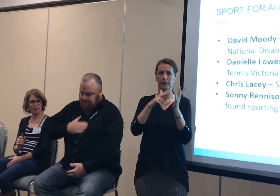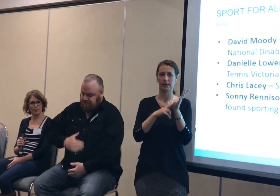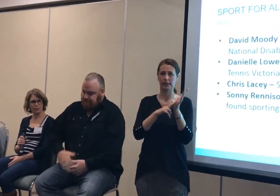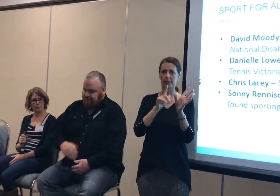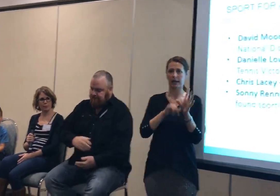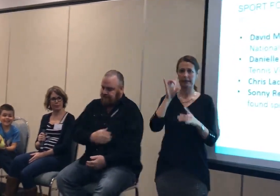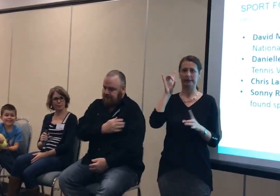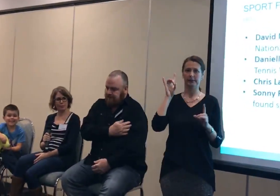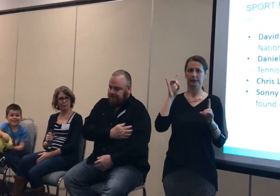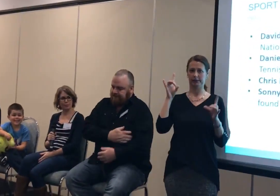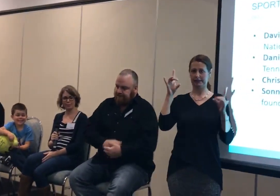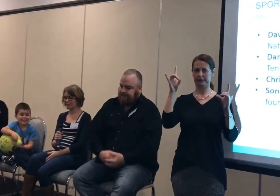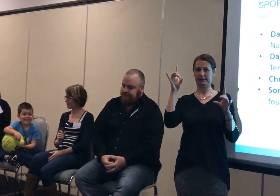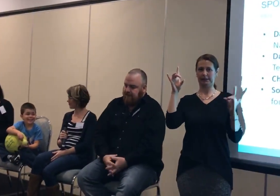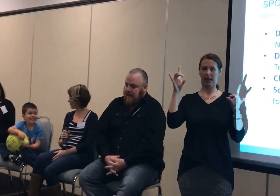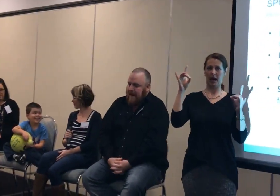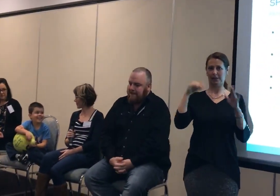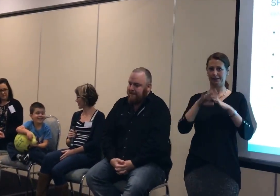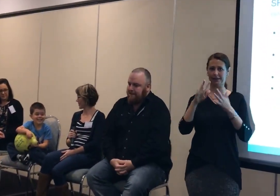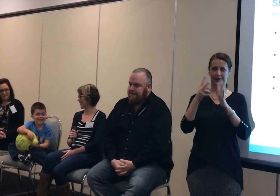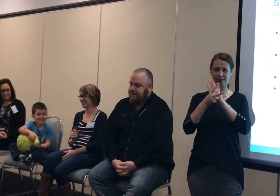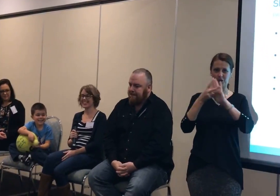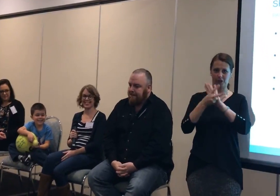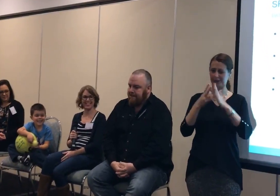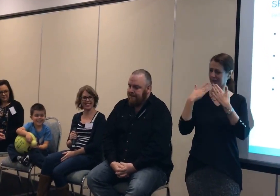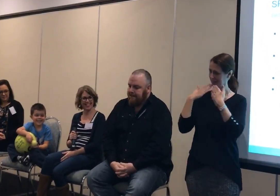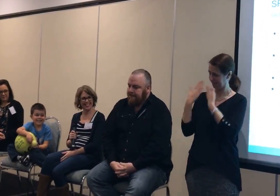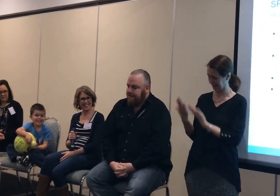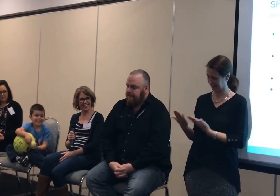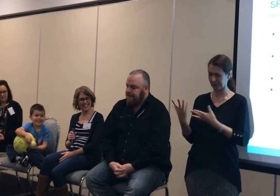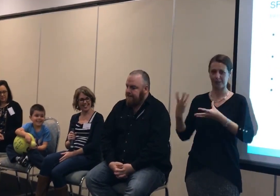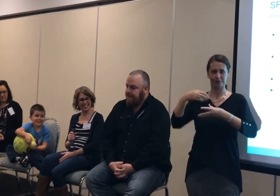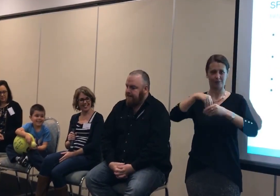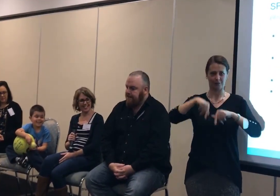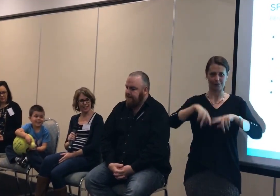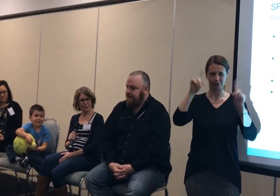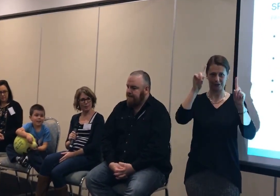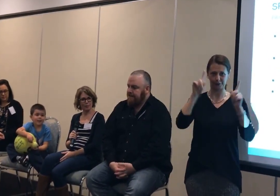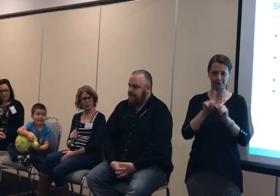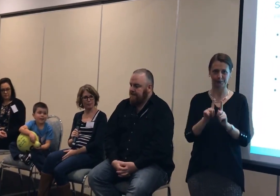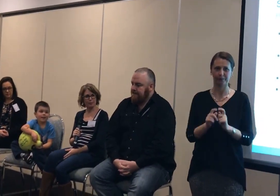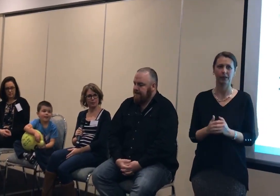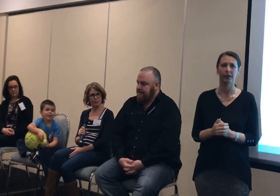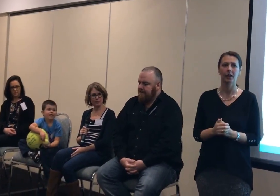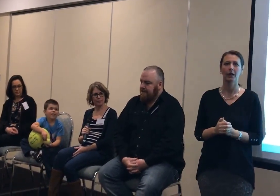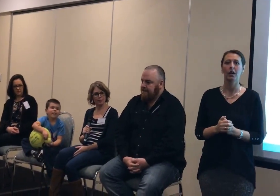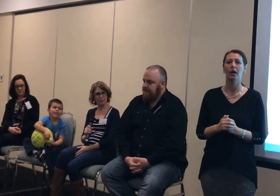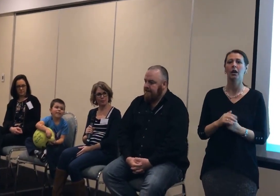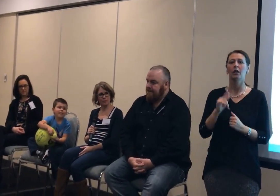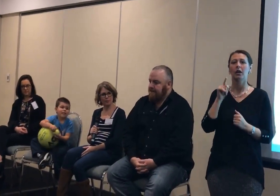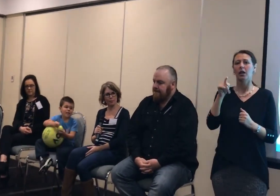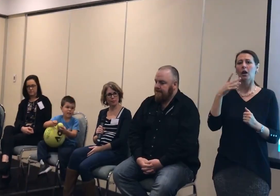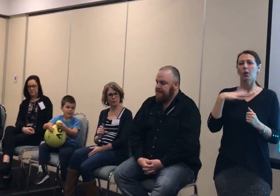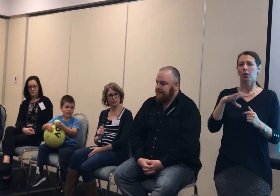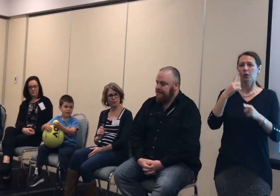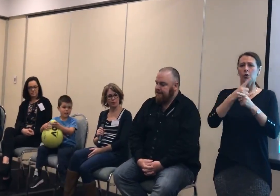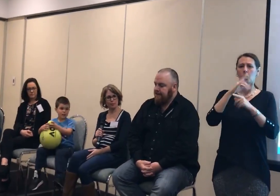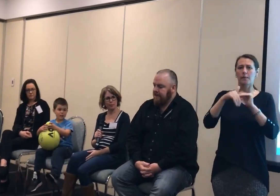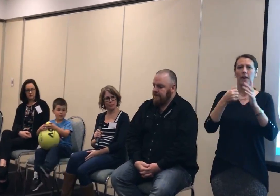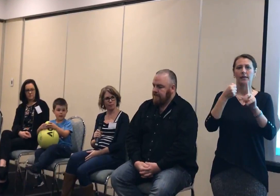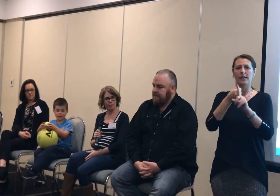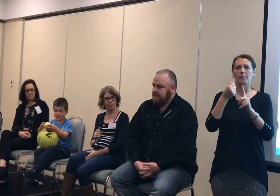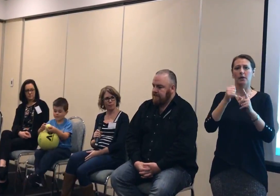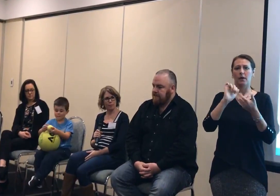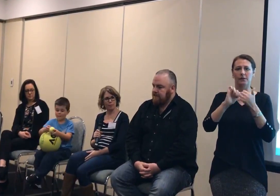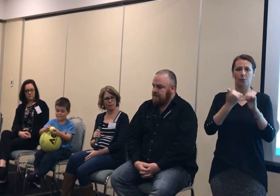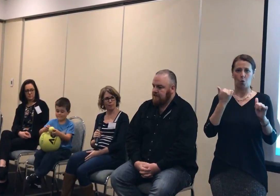in our video, so we thank you very much for doing that and for being here today. Just to quickly just touch on, I guess, the impact that sport has